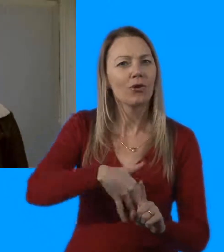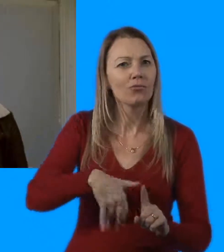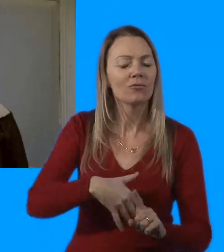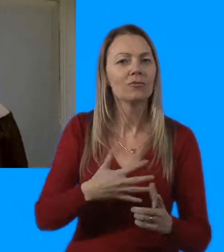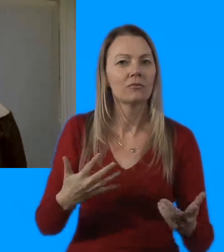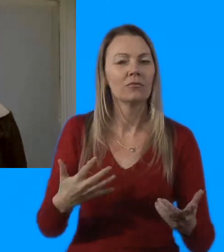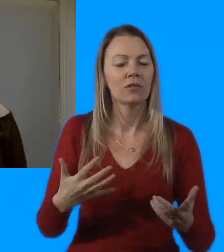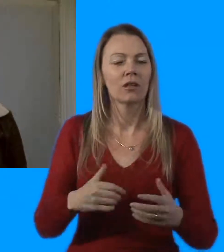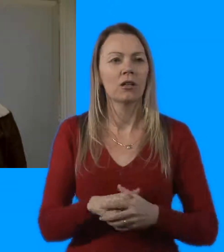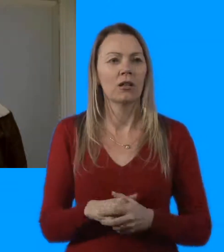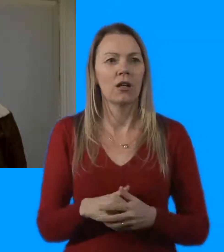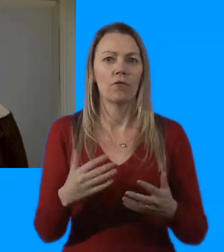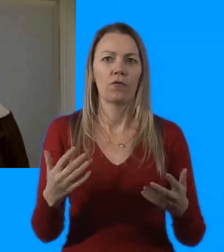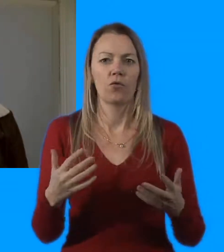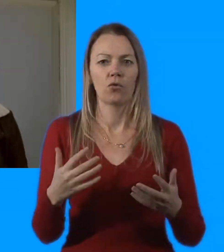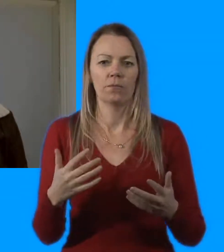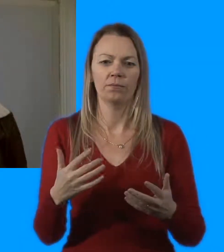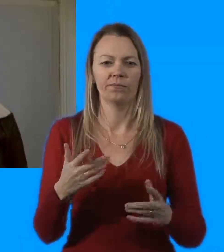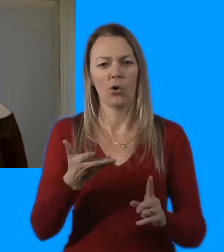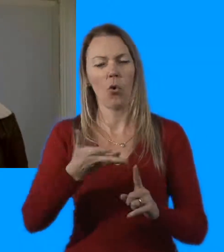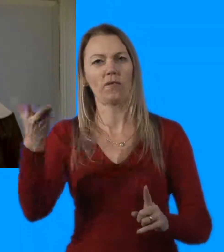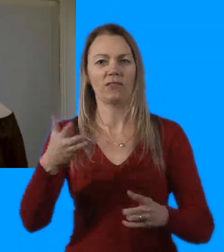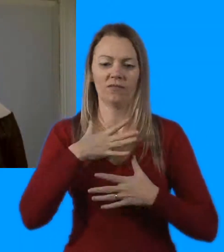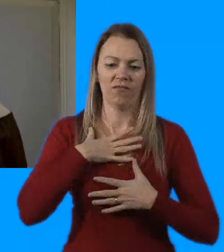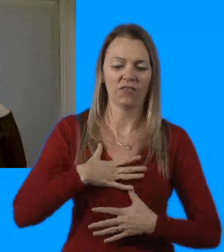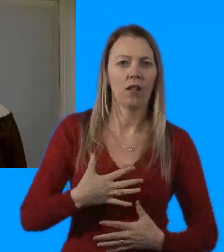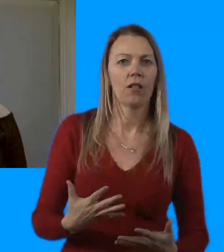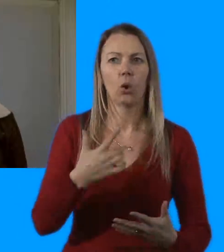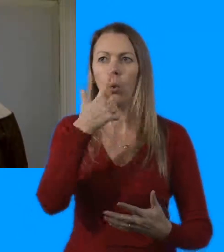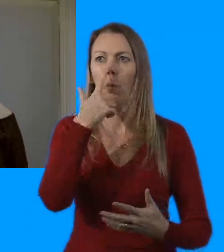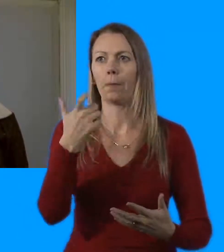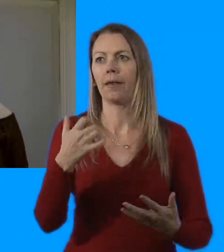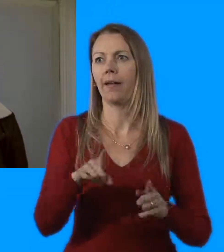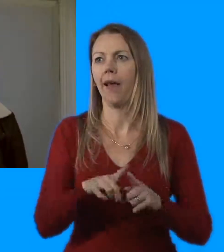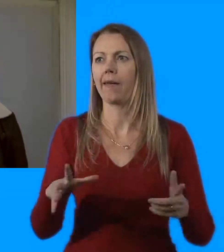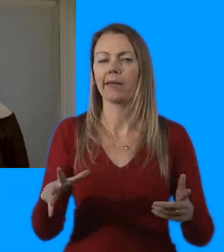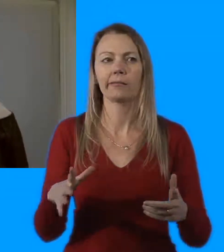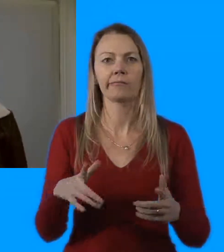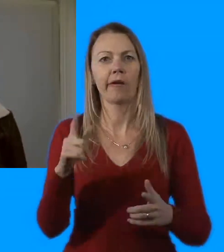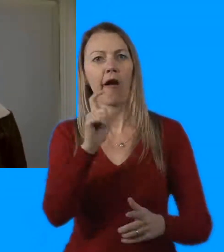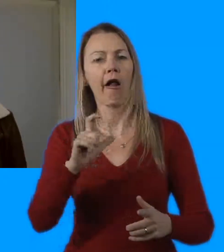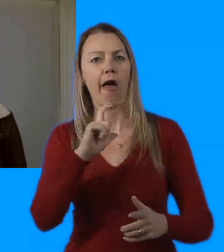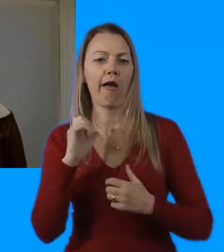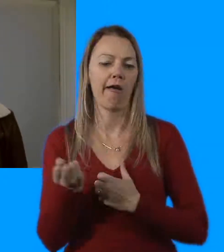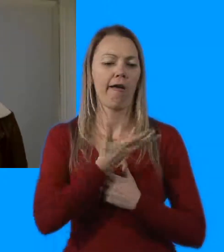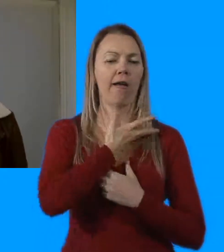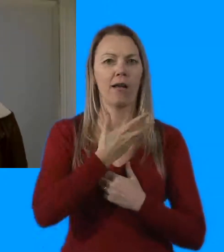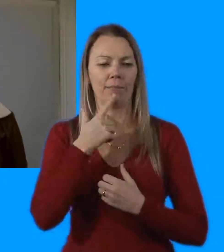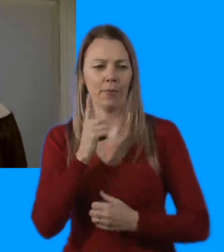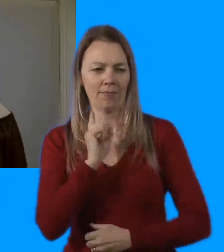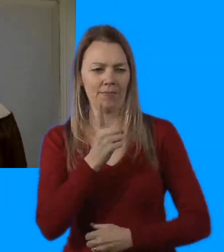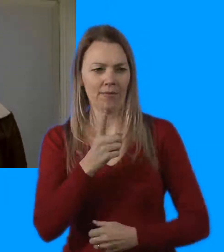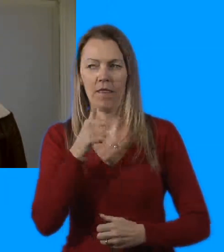they belong and stuff like that, and what their background is. In terms of the very kind of obviously physical ones would be maybe people